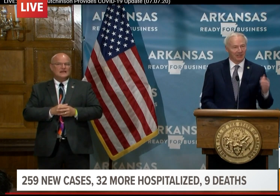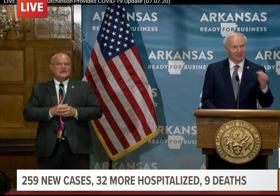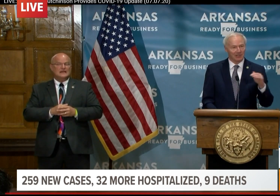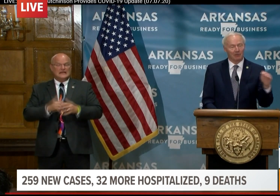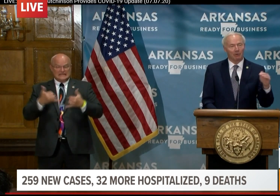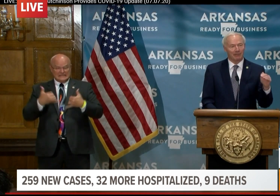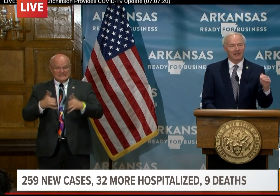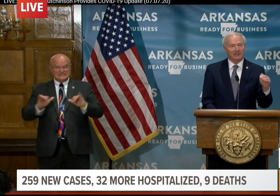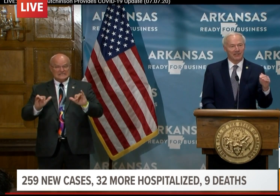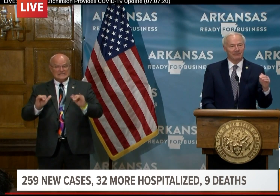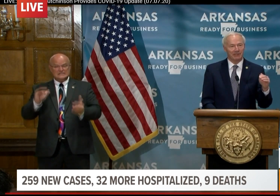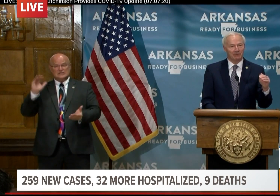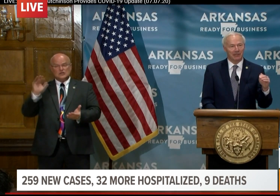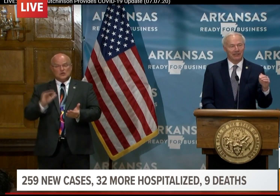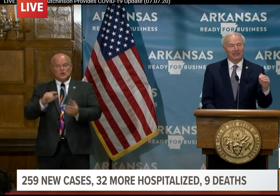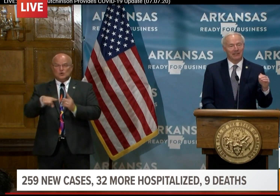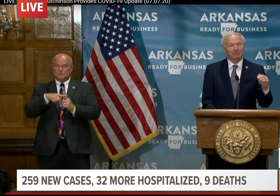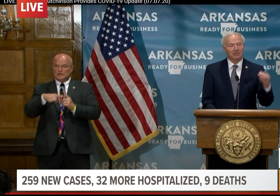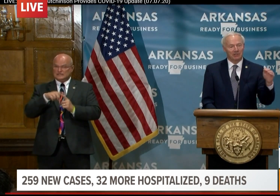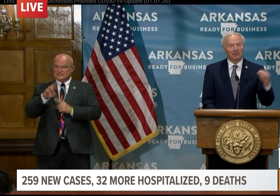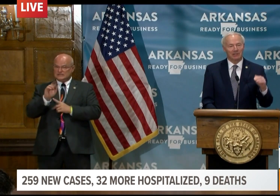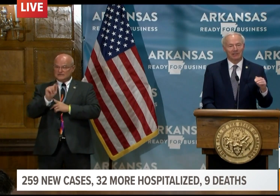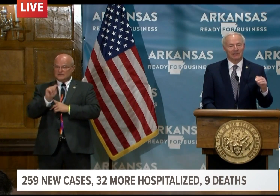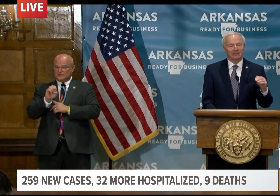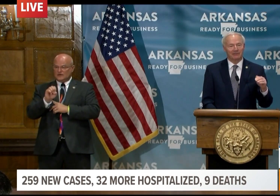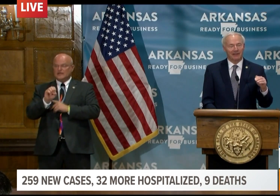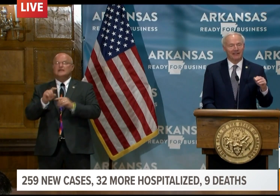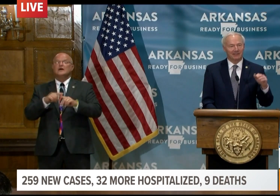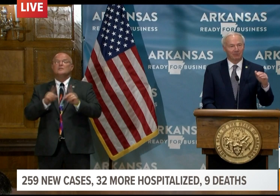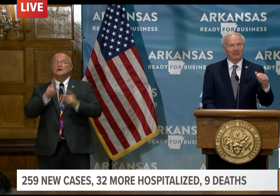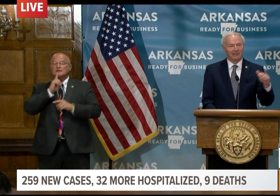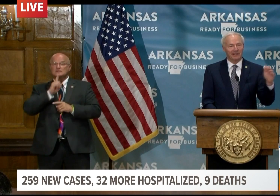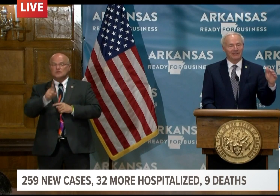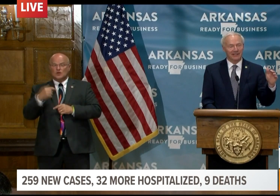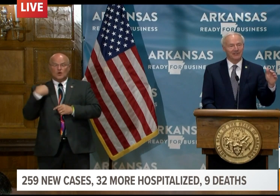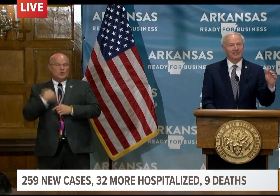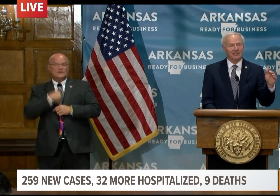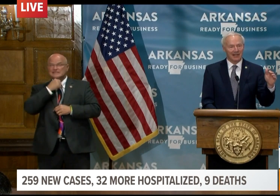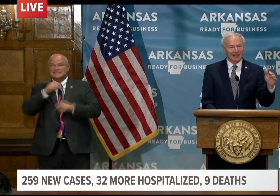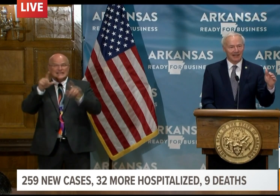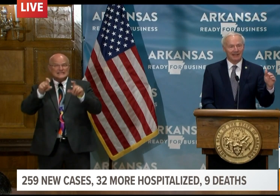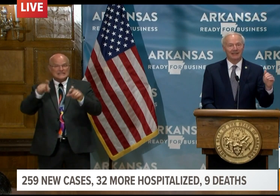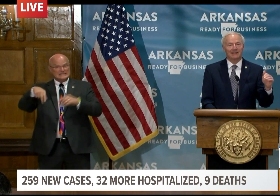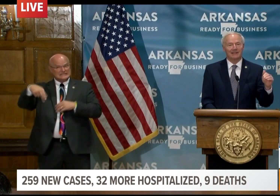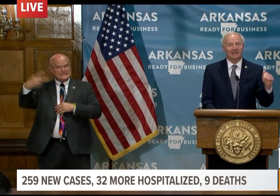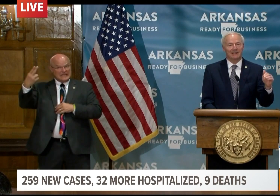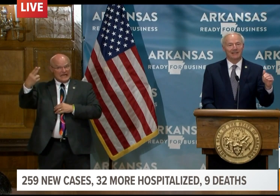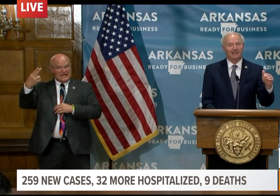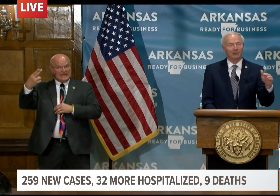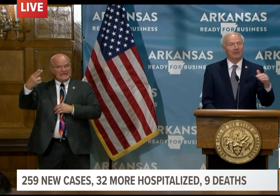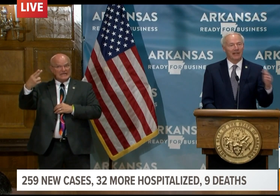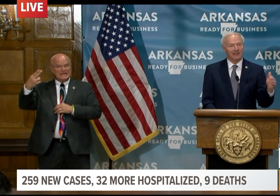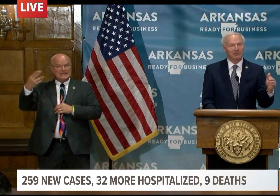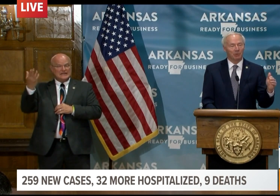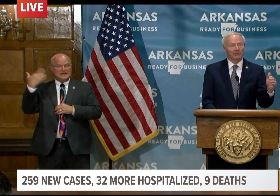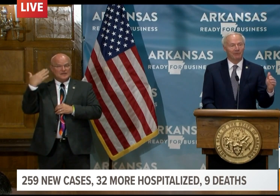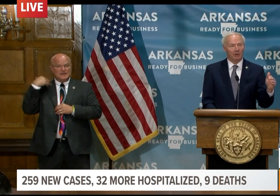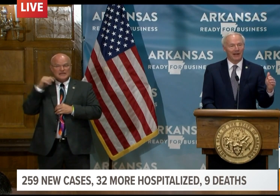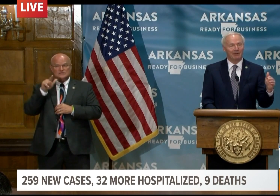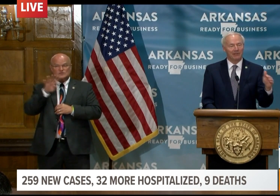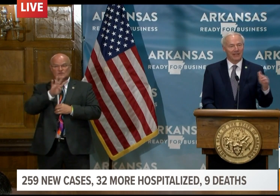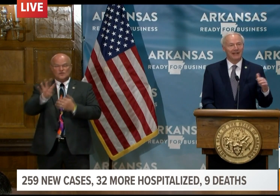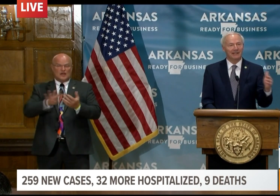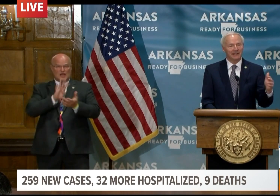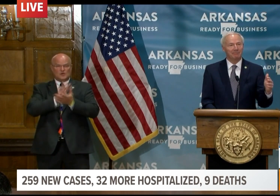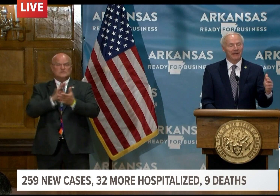There still is a lower positivity rate, but certainly the fact that we did not test as high over the last